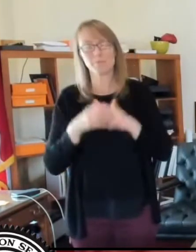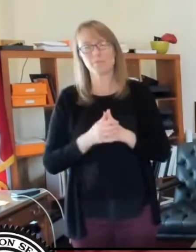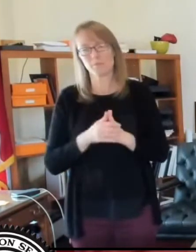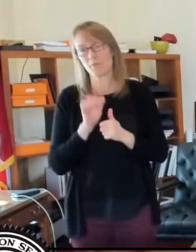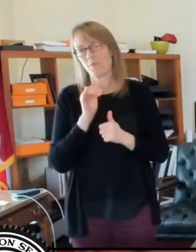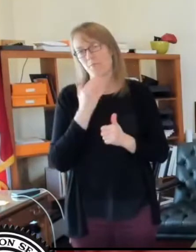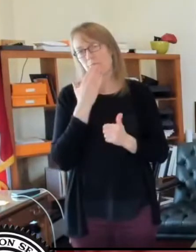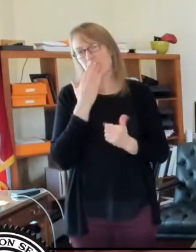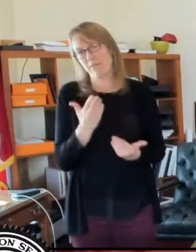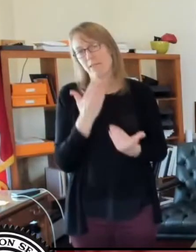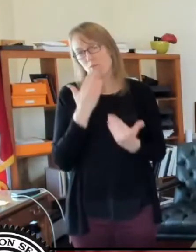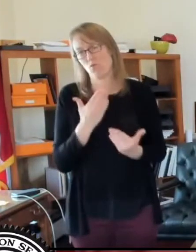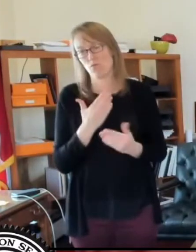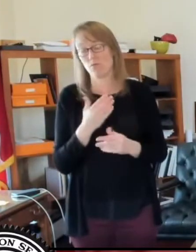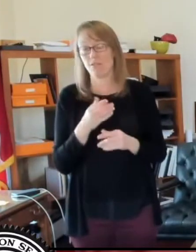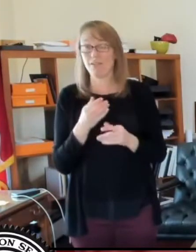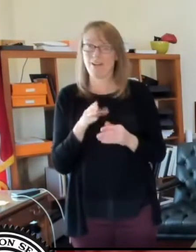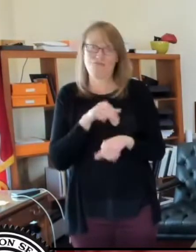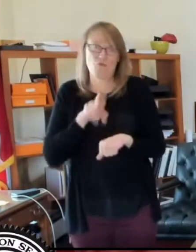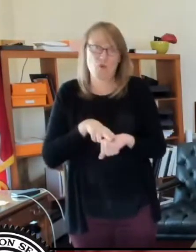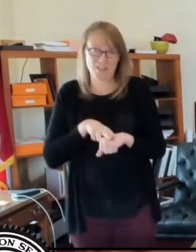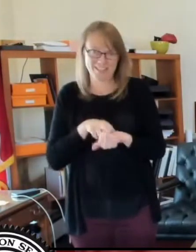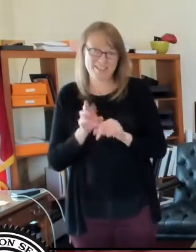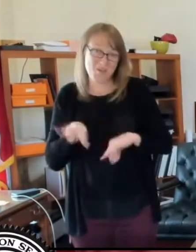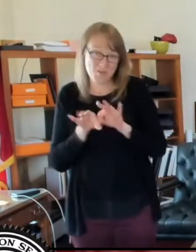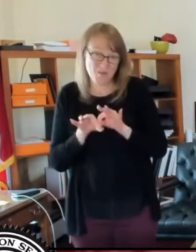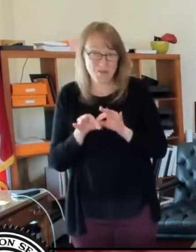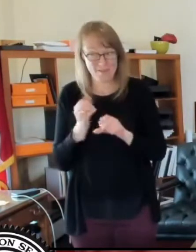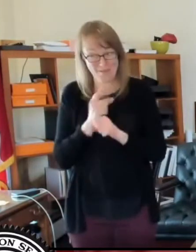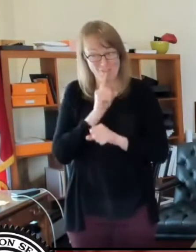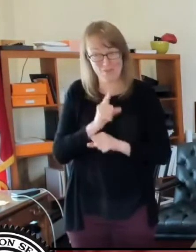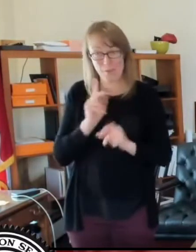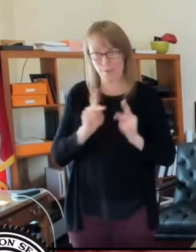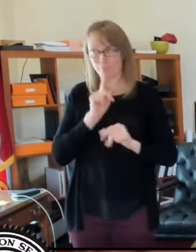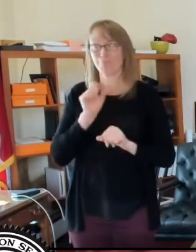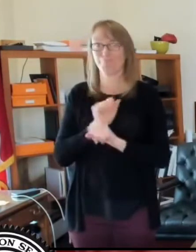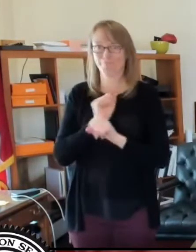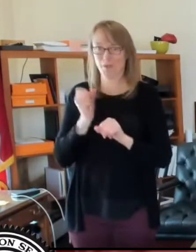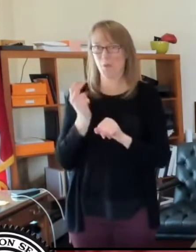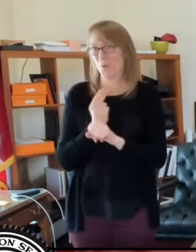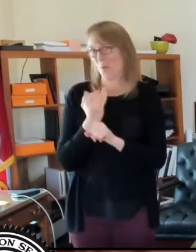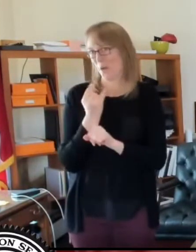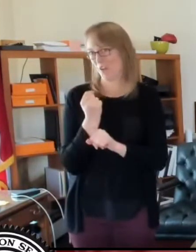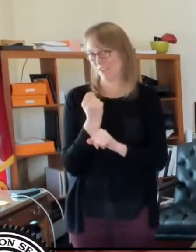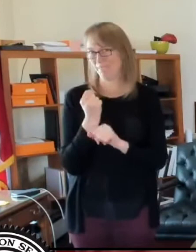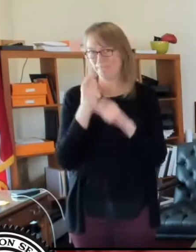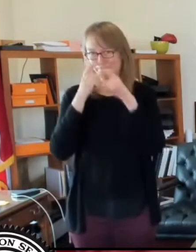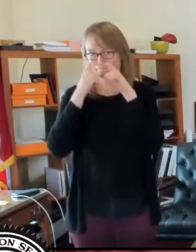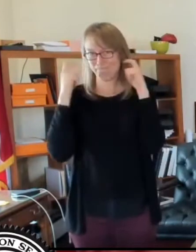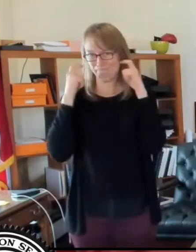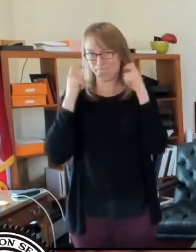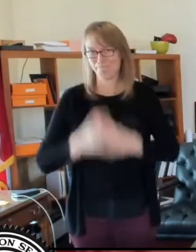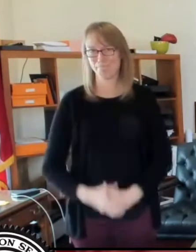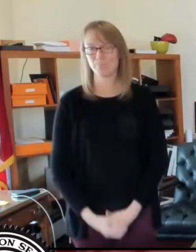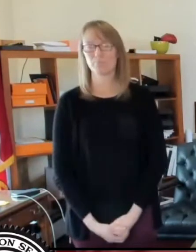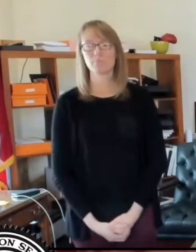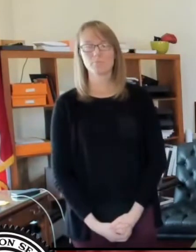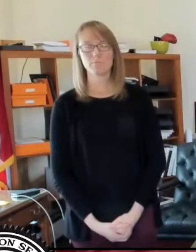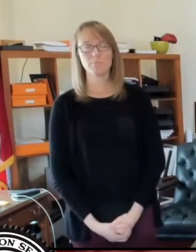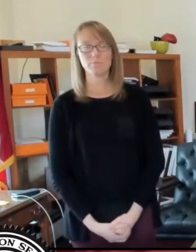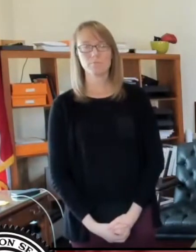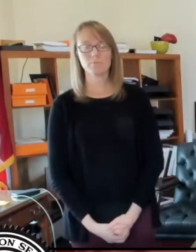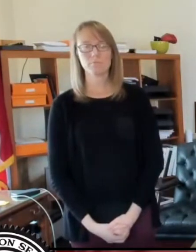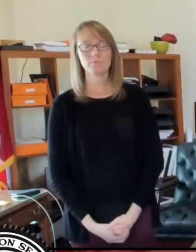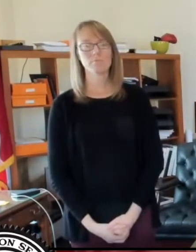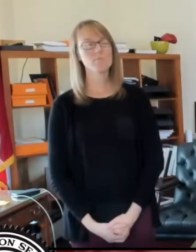who's watching. Hi, and Nancy. asked if you could explain what you mean when you talk about doctors who will have to make a choice between who they can